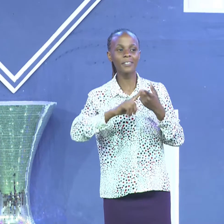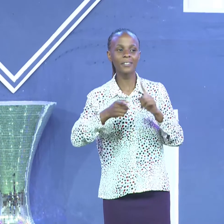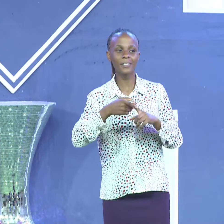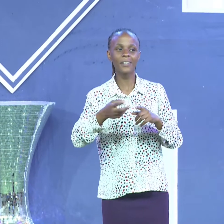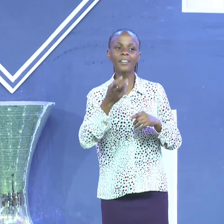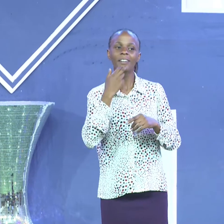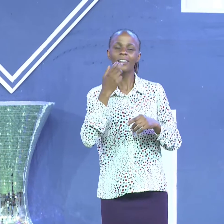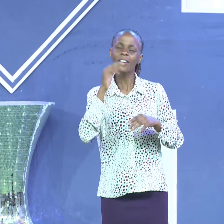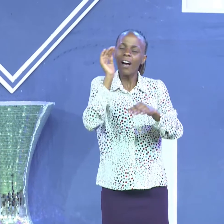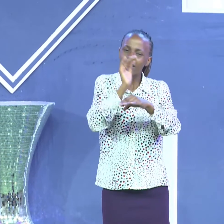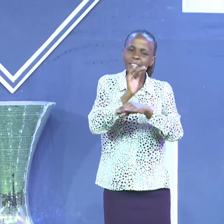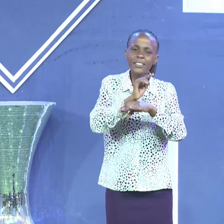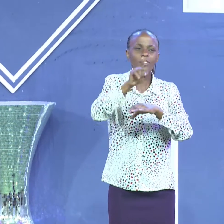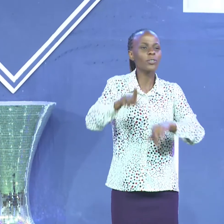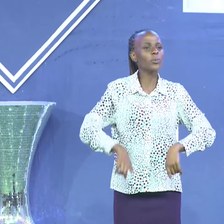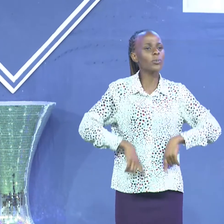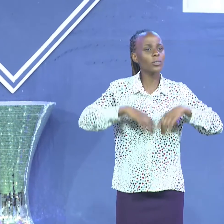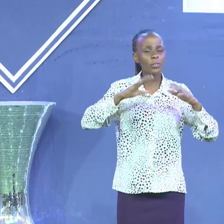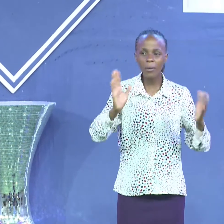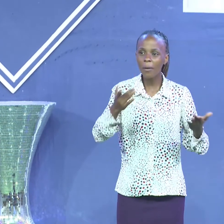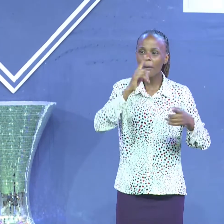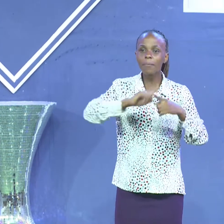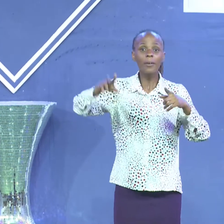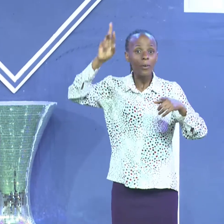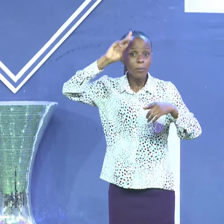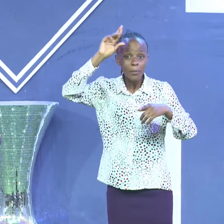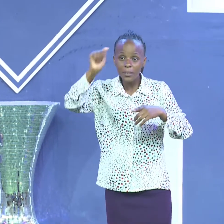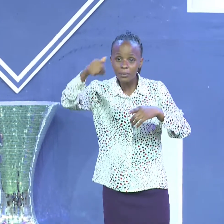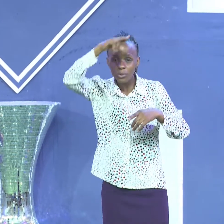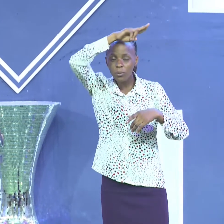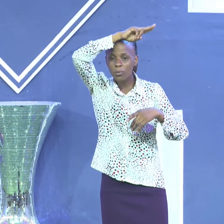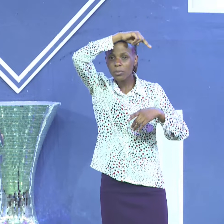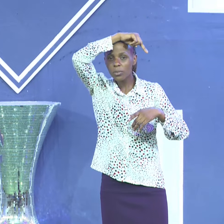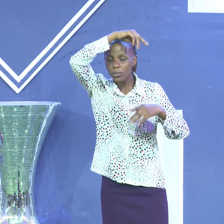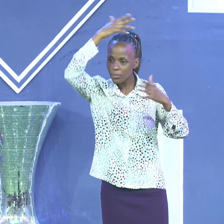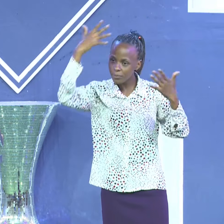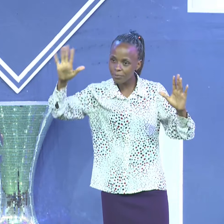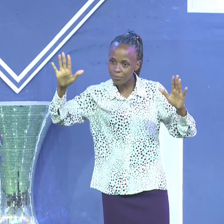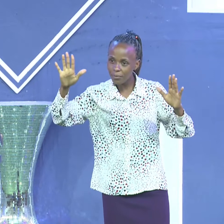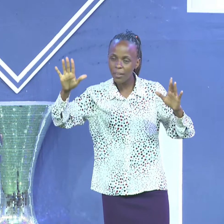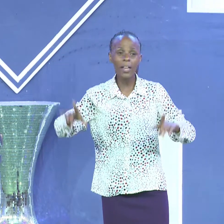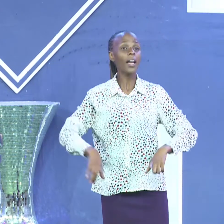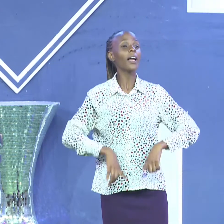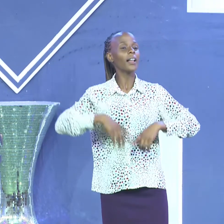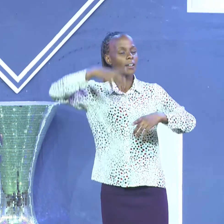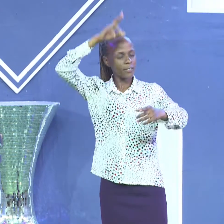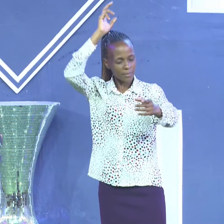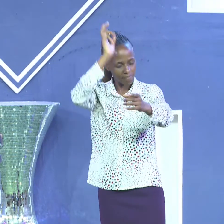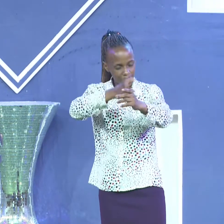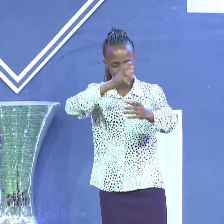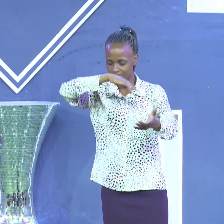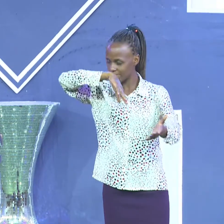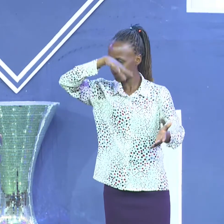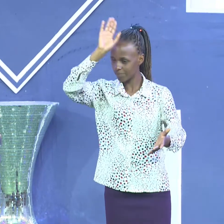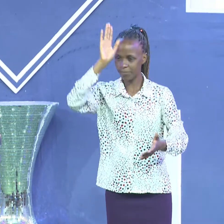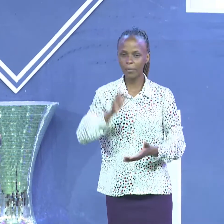sister has laughed and wondered how to live. But remember, I'm a degree holder. The life I was